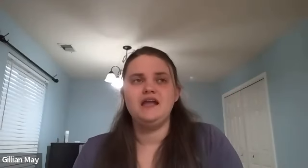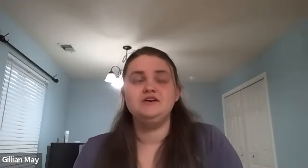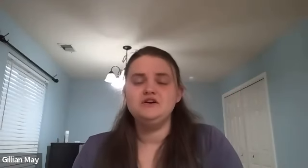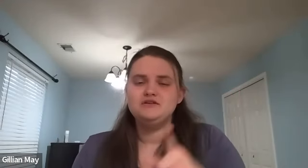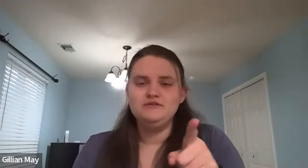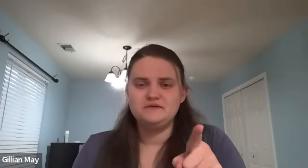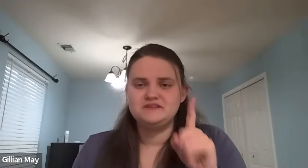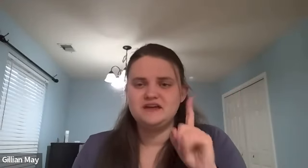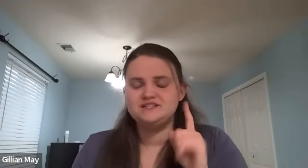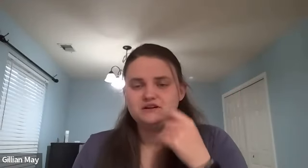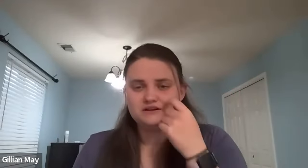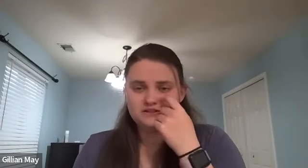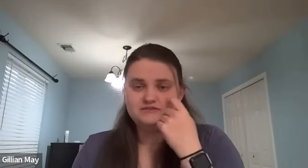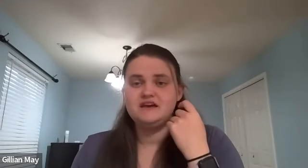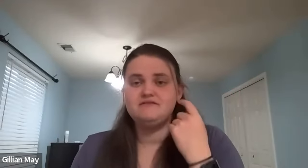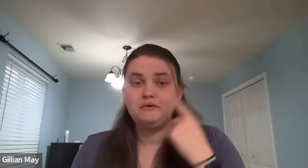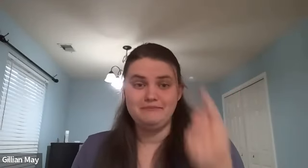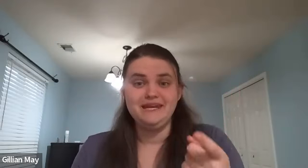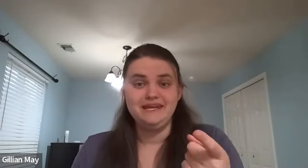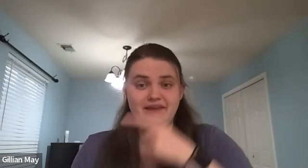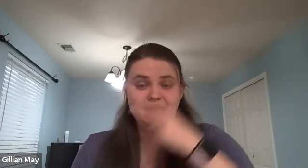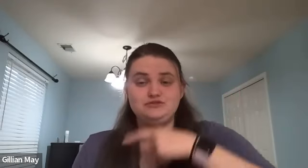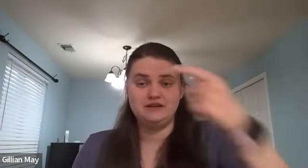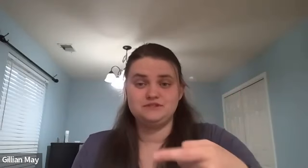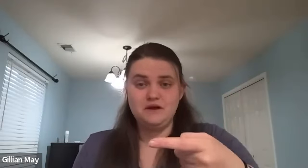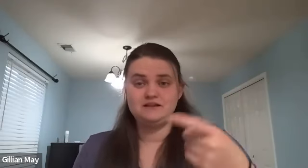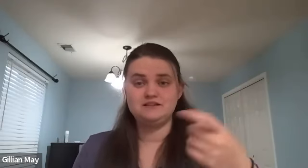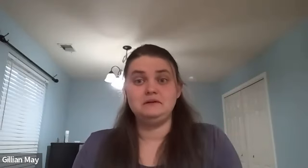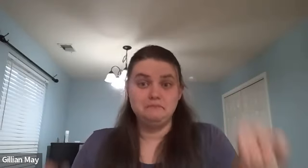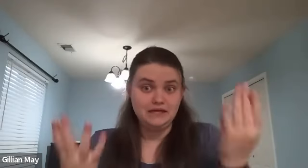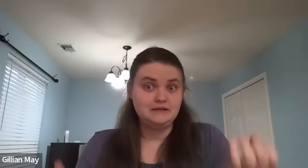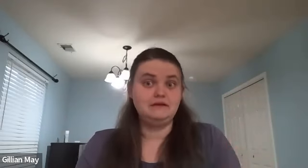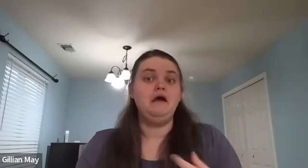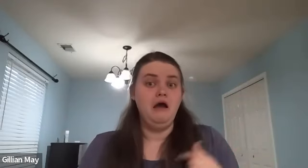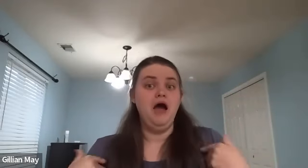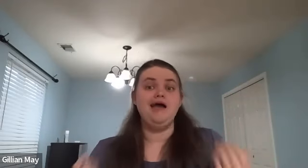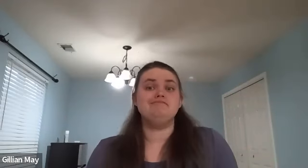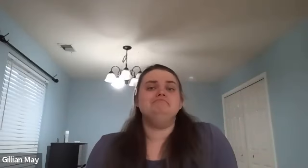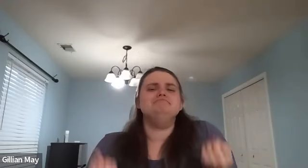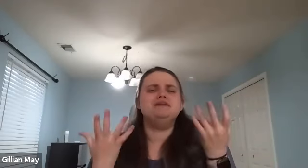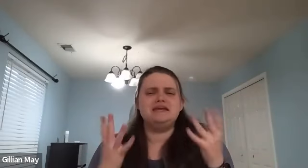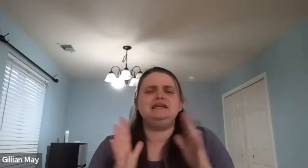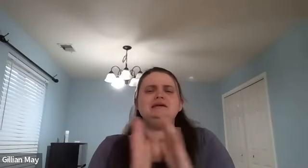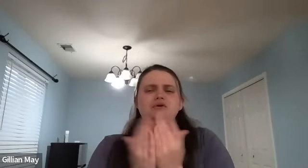And cool thing with that is you can also use that for many, the actual like response. So like many, like I have many